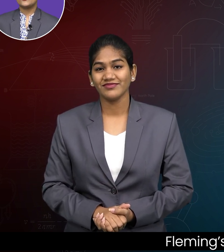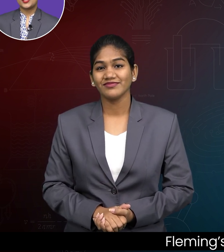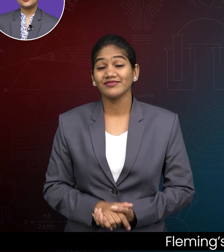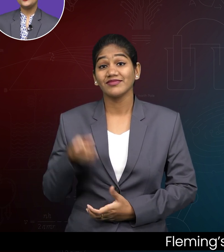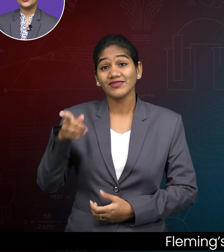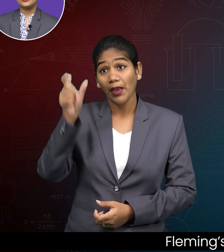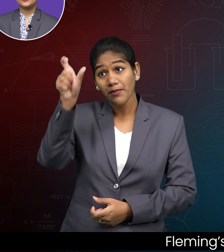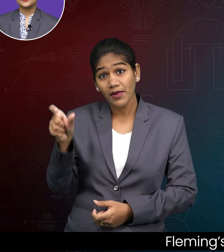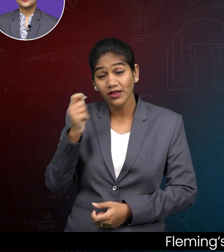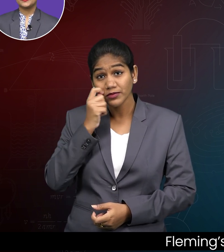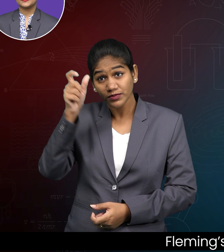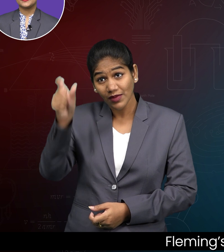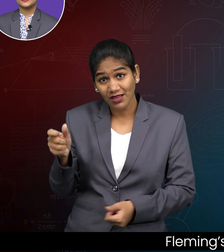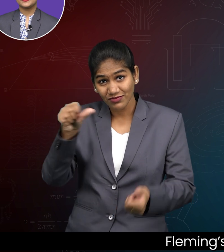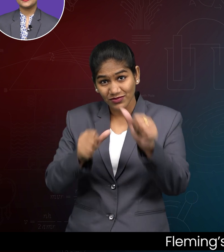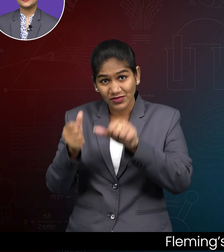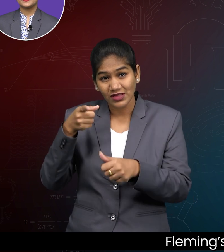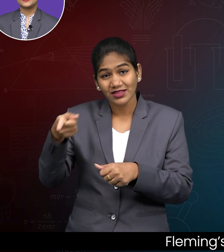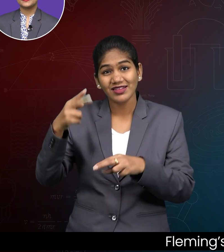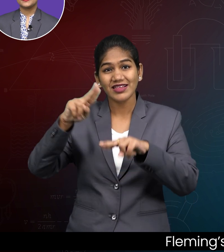Fleming's right-hand rule.